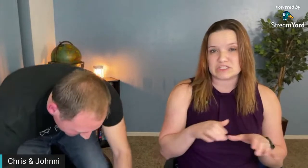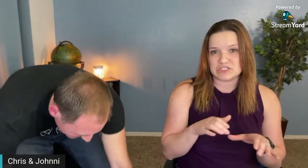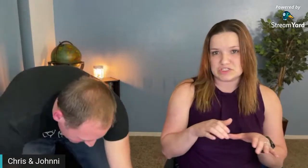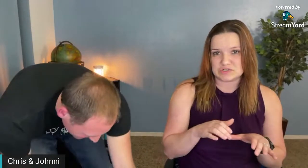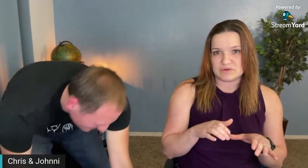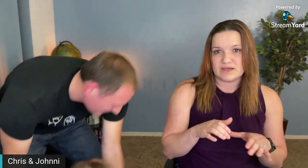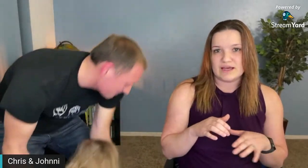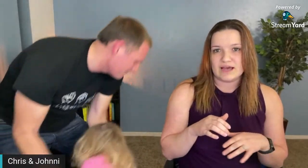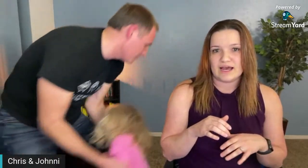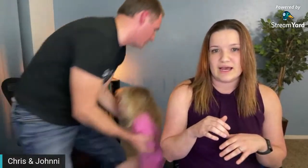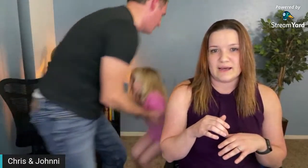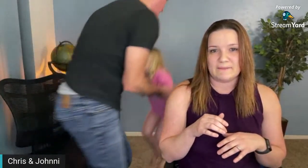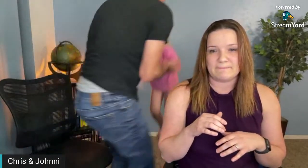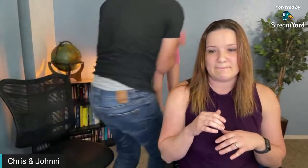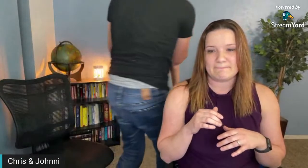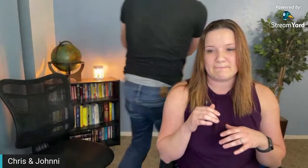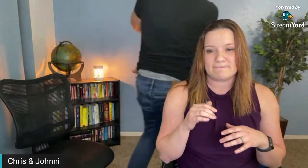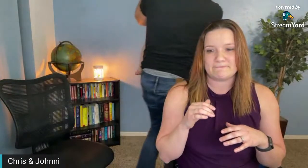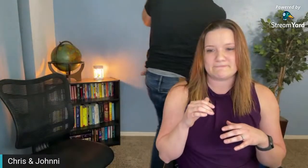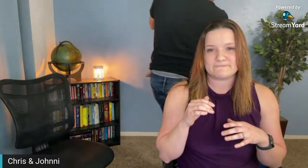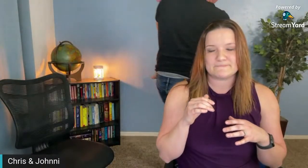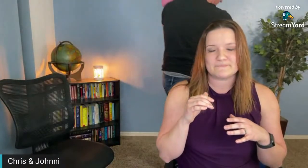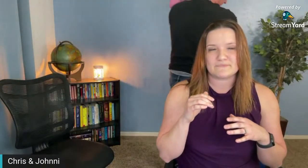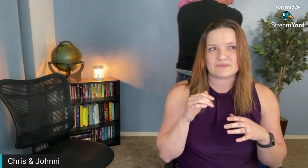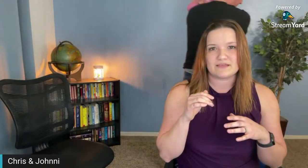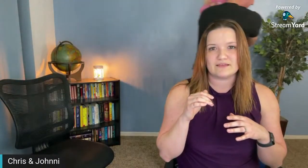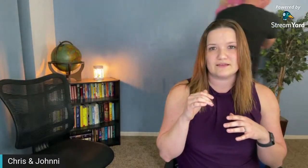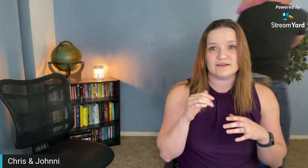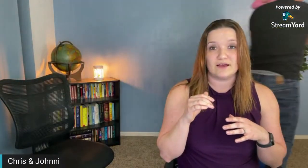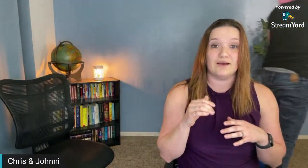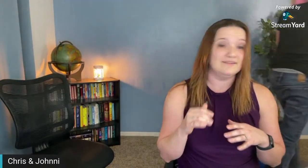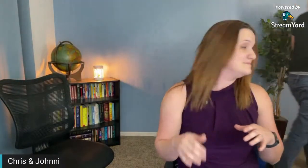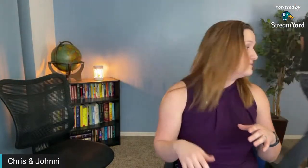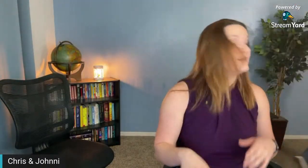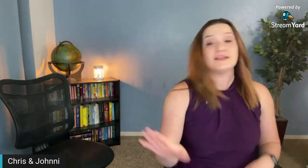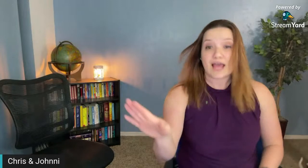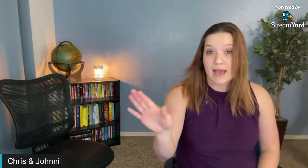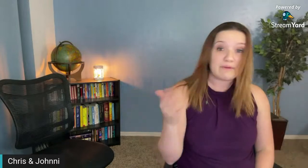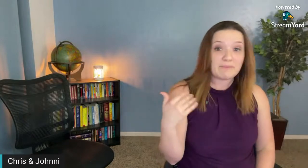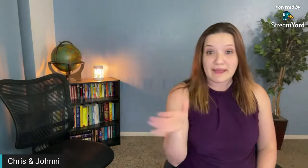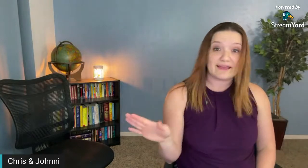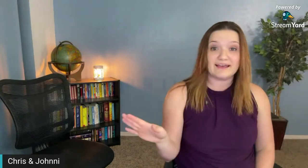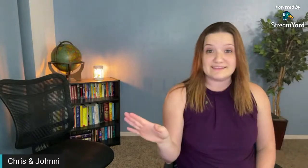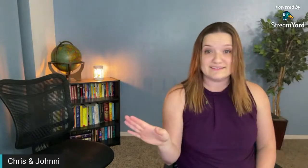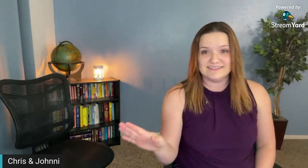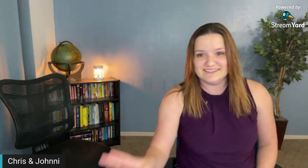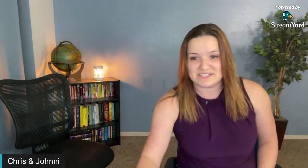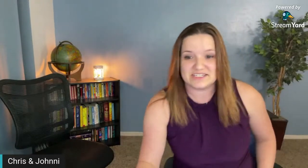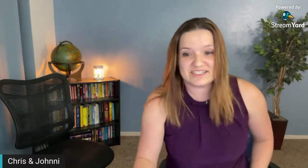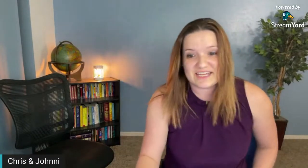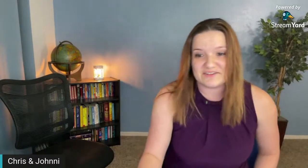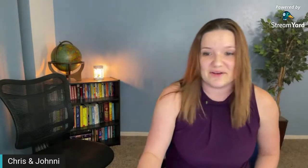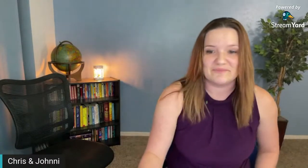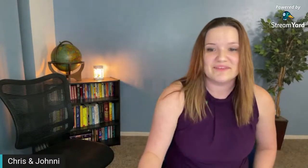to do. I'll be right back. I'll be right back, guys. She's just letting you know.